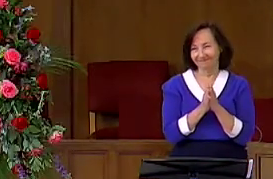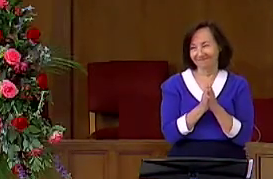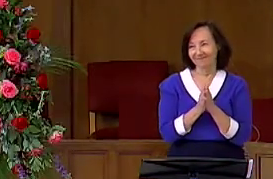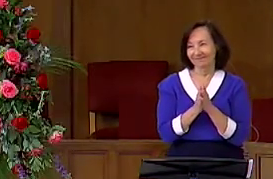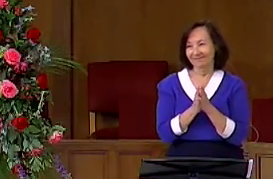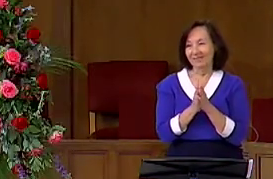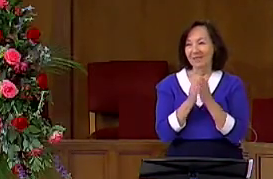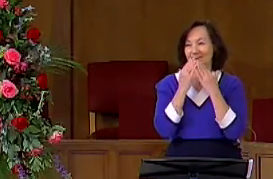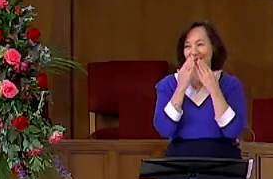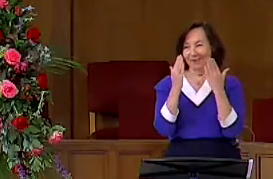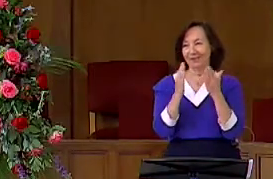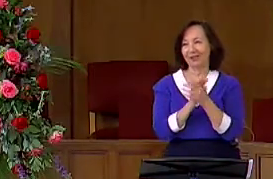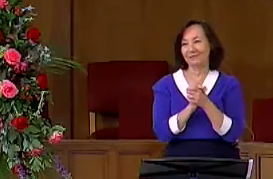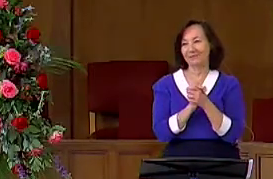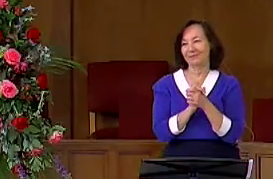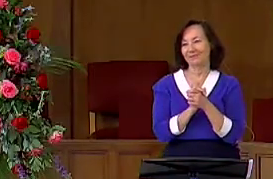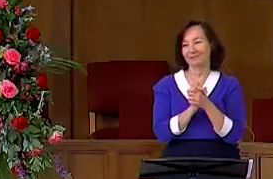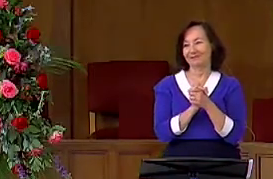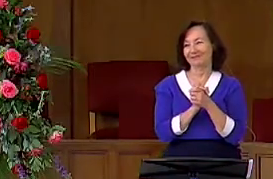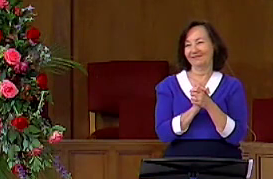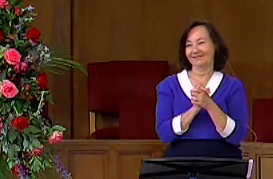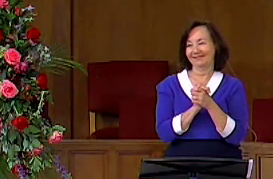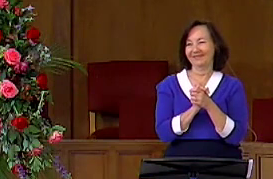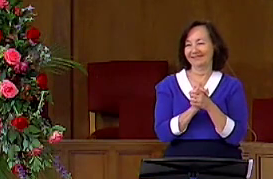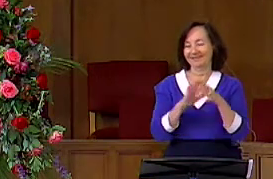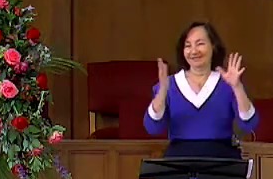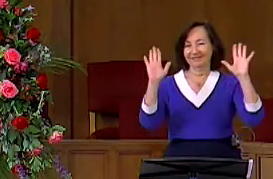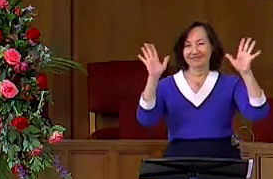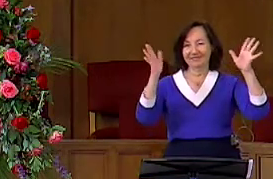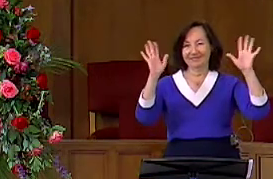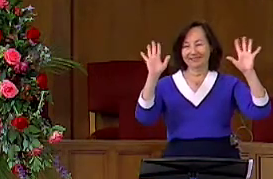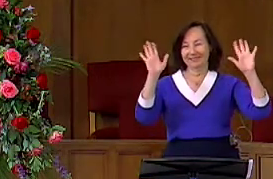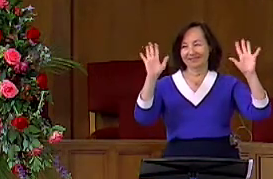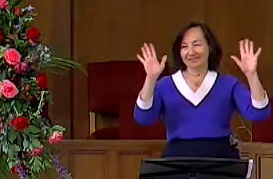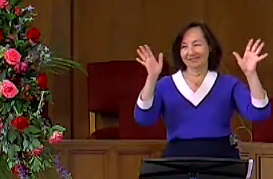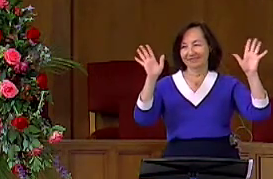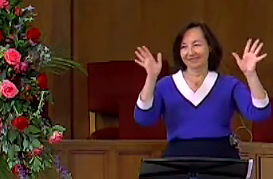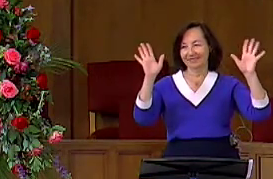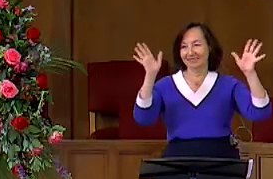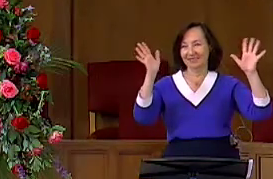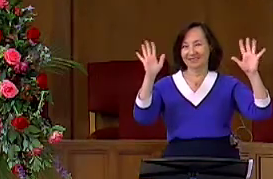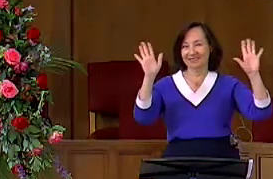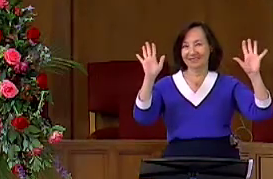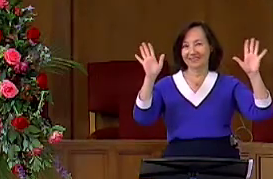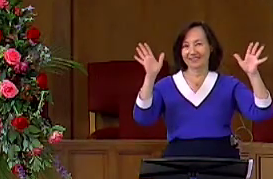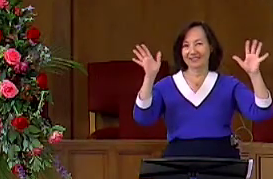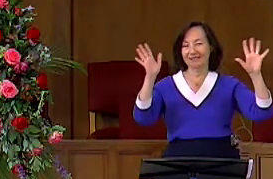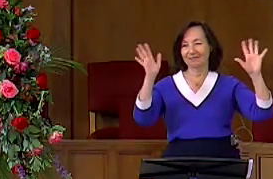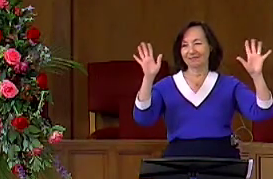Thank you, guys. I'm going to cry. It's okay to cry.